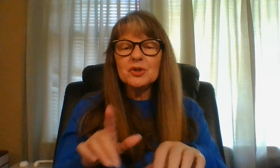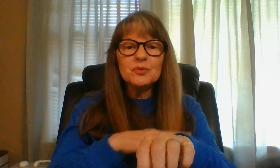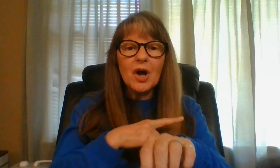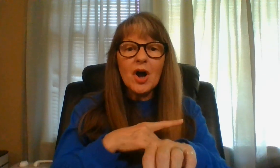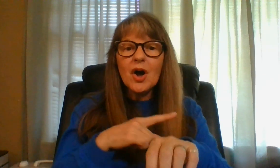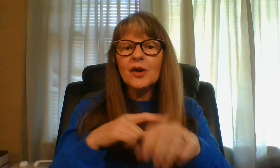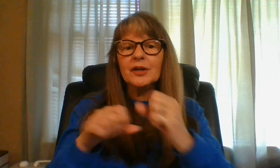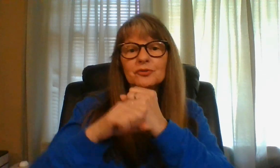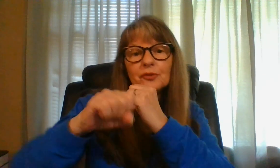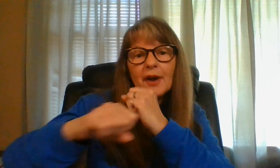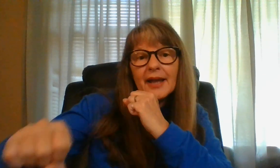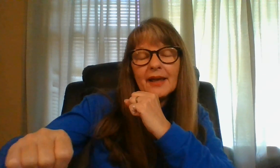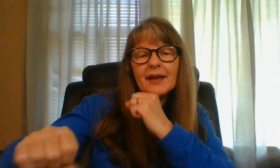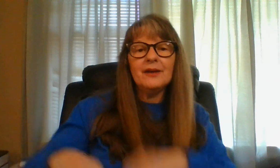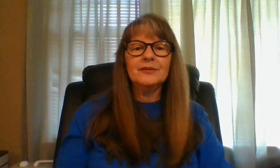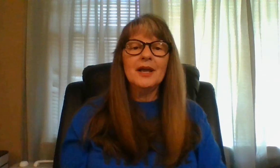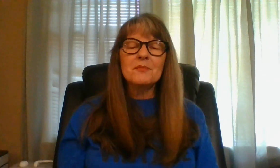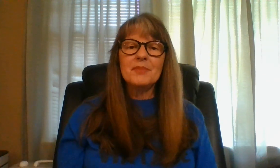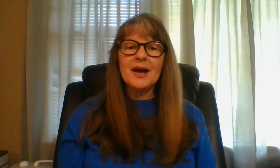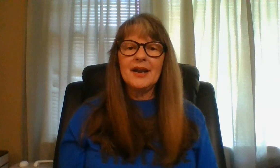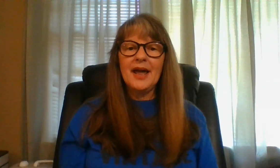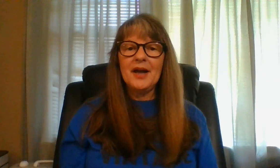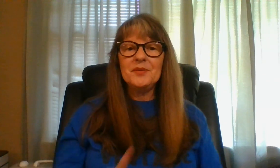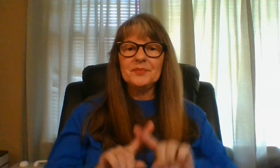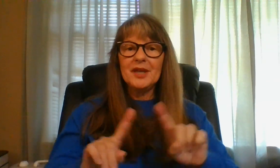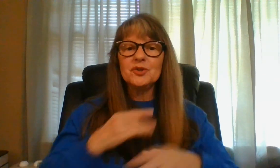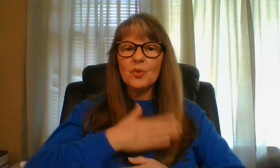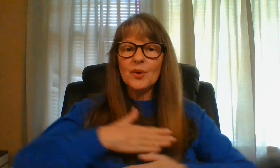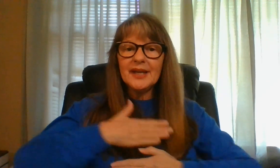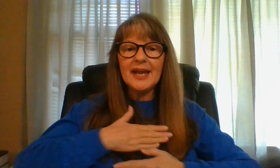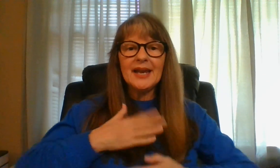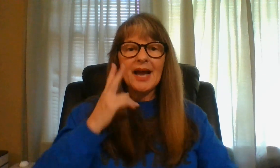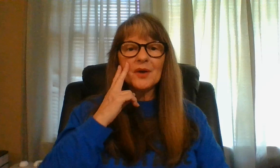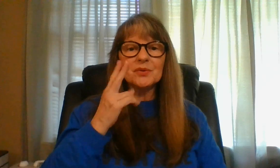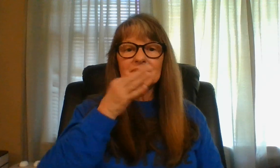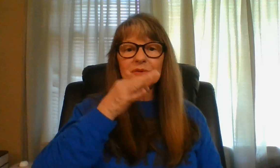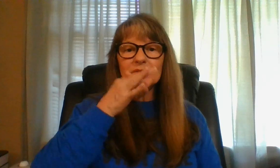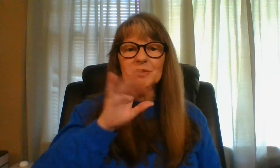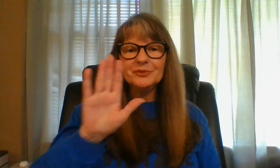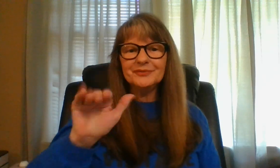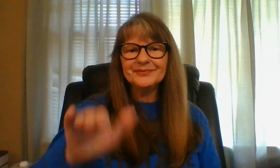too long and drag out, but enjoy, and I will see you soon.